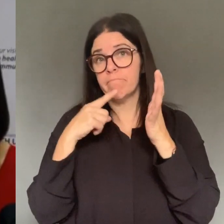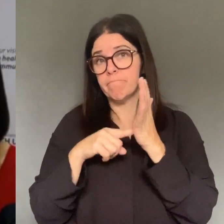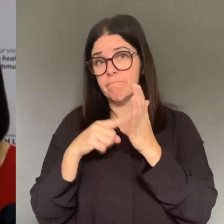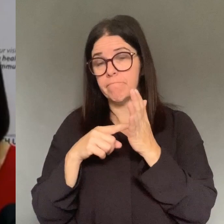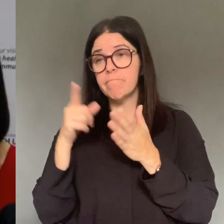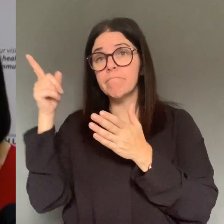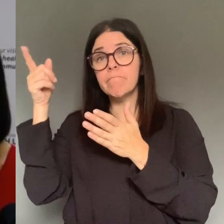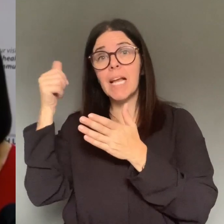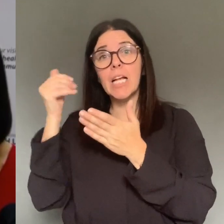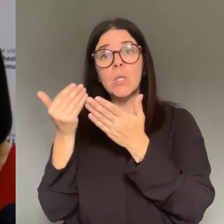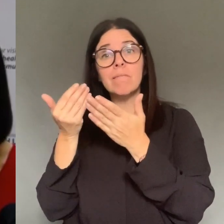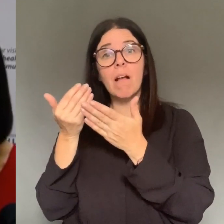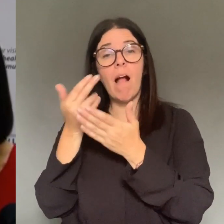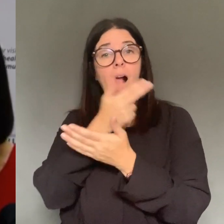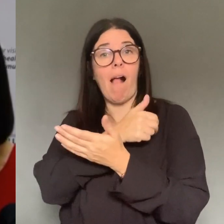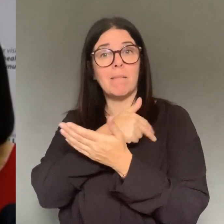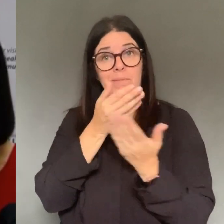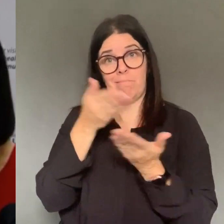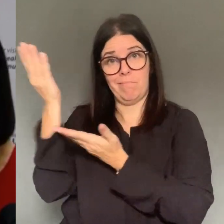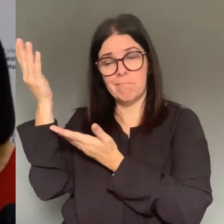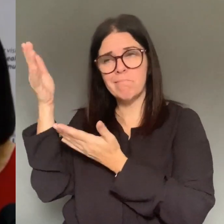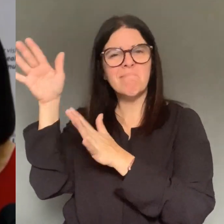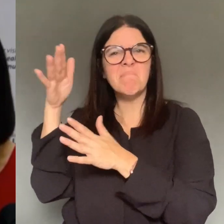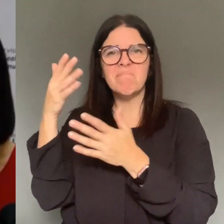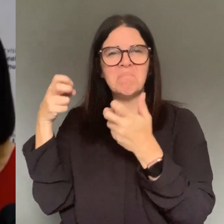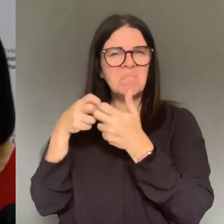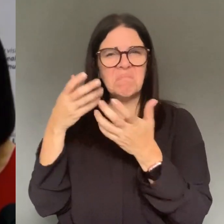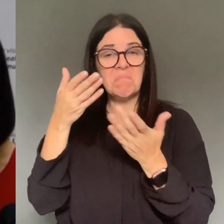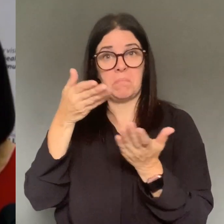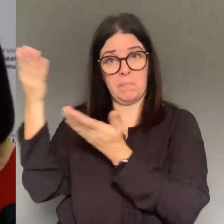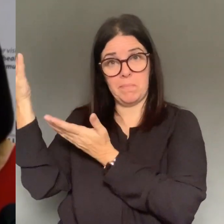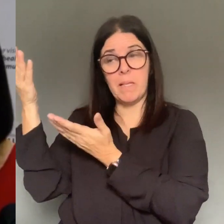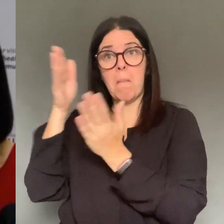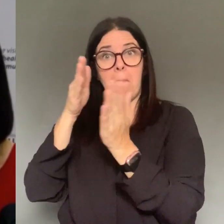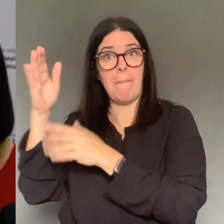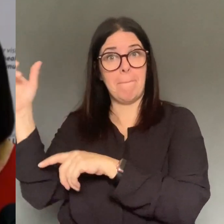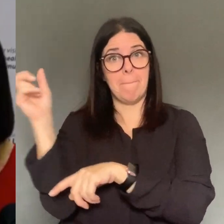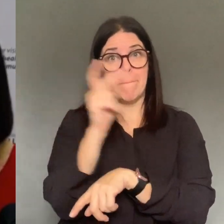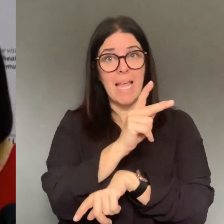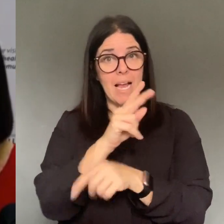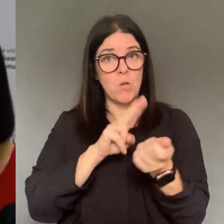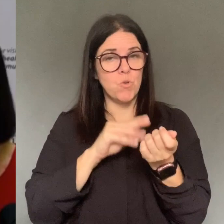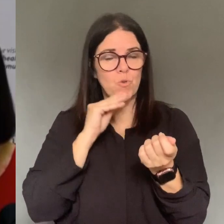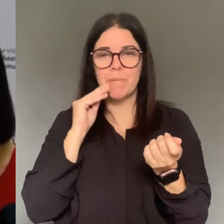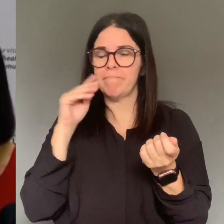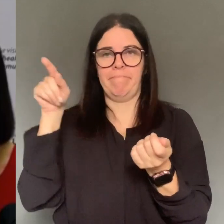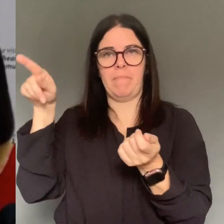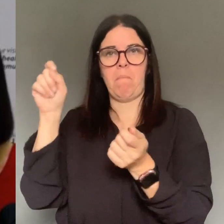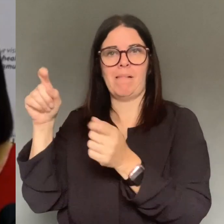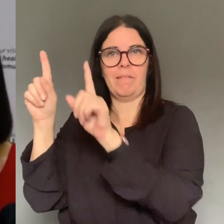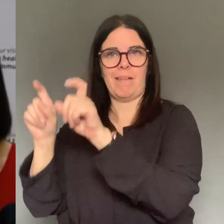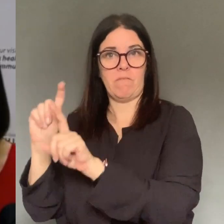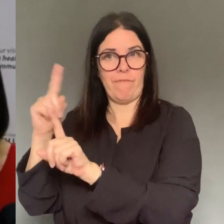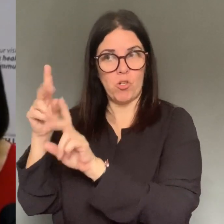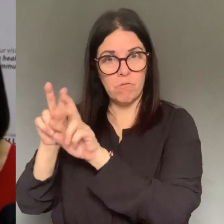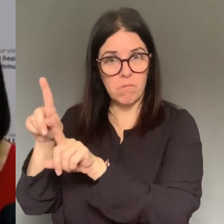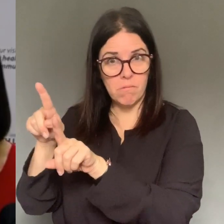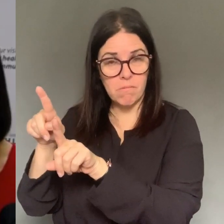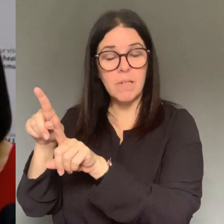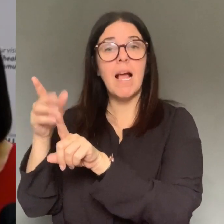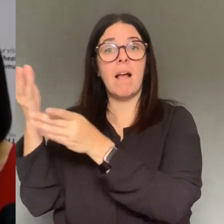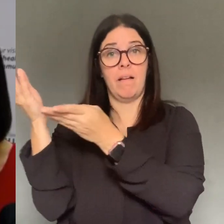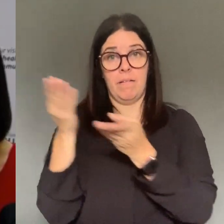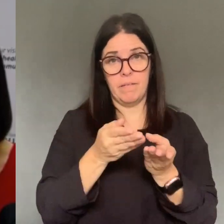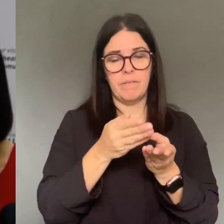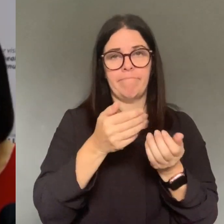to the transfer back to the home. All residents will be required to remain in self-isolation for 14 days following